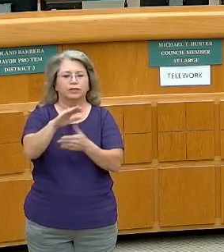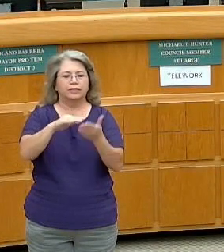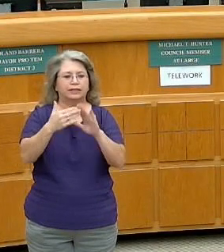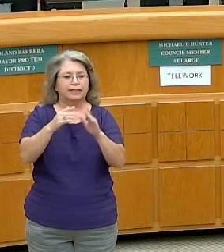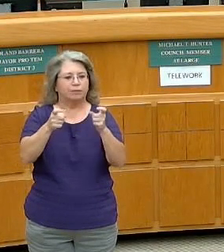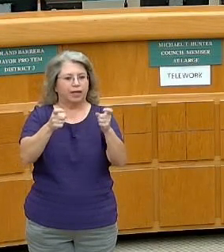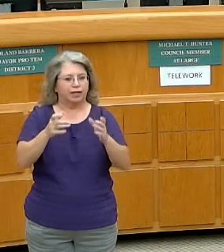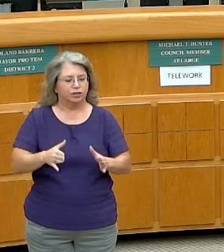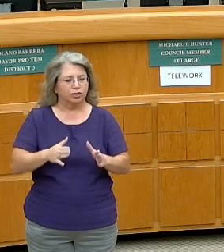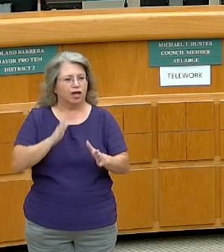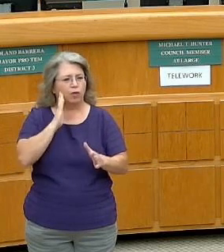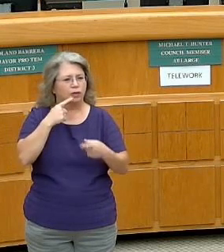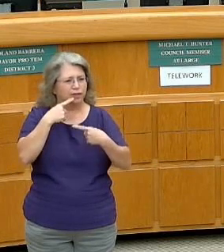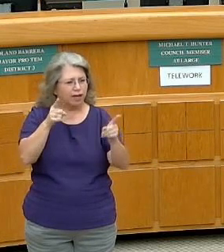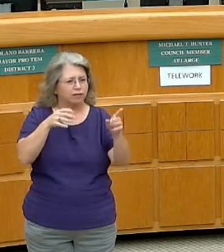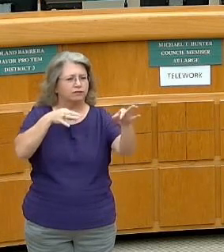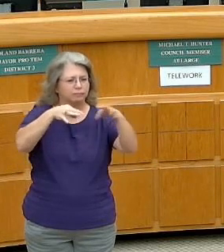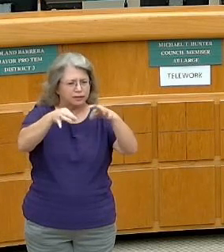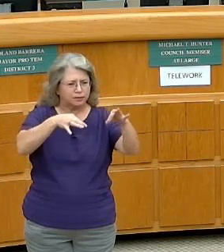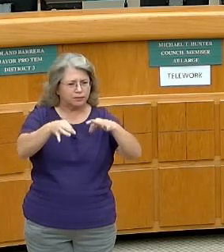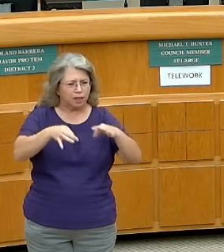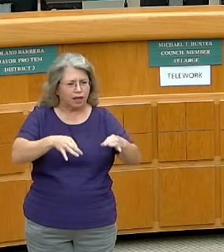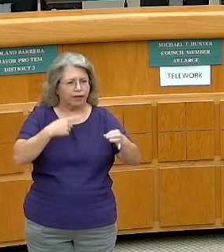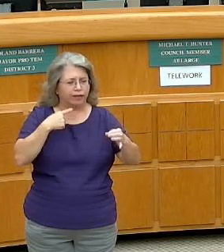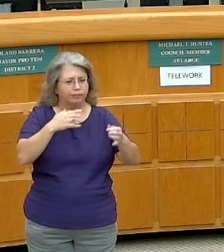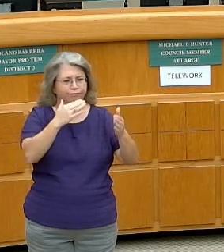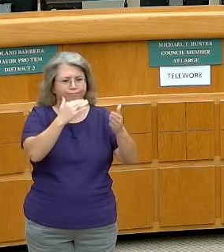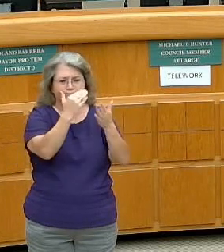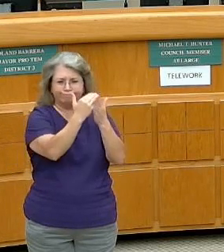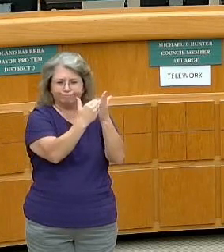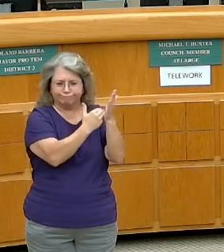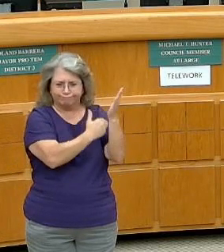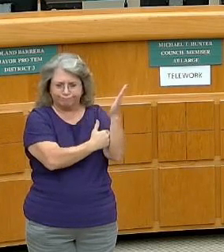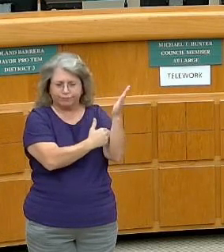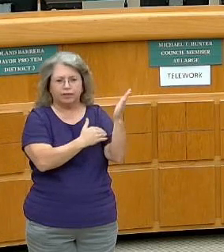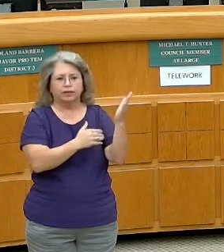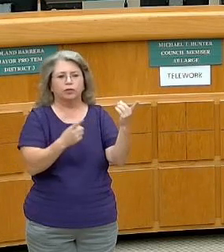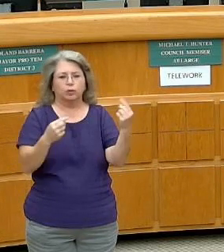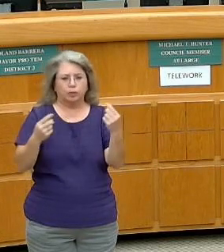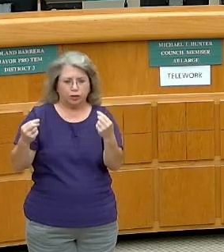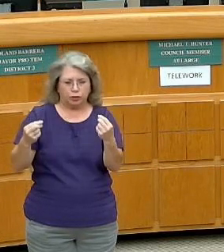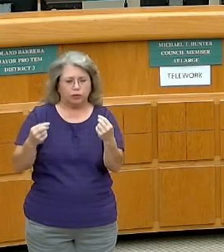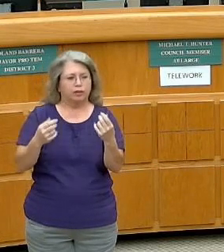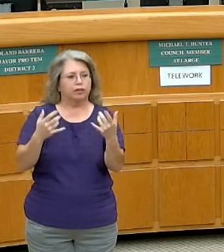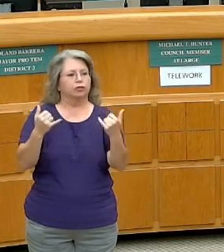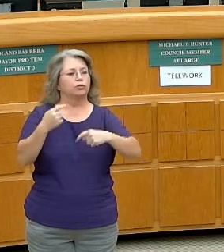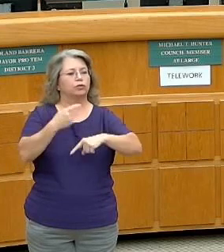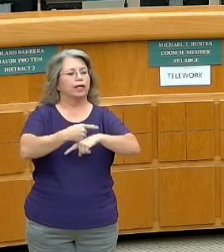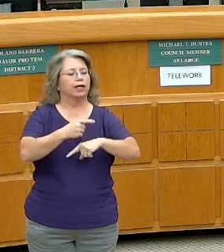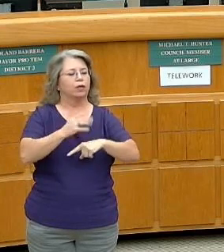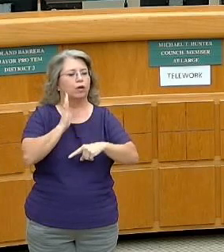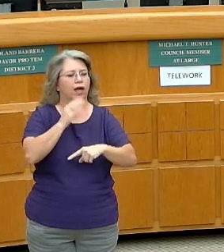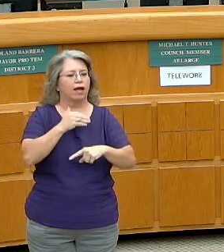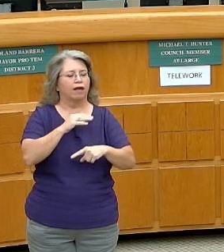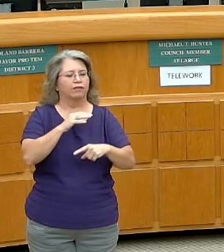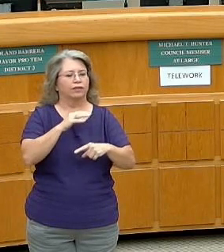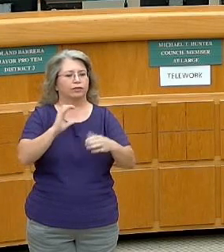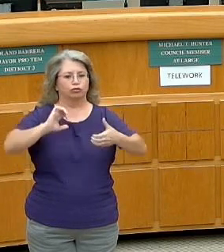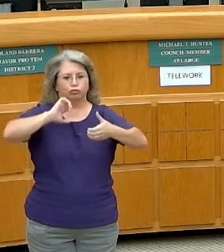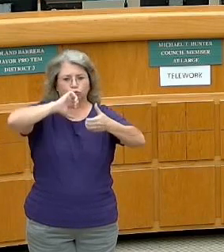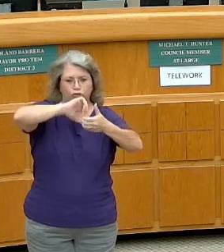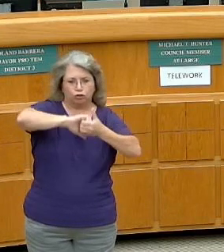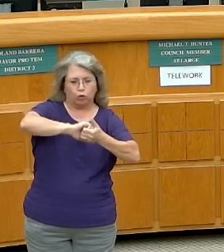me announce what we're going to do in this press briefing. This is our daily city-county joint press briefing on